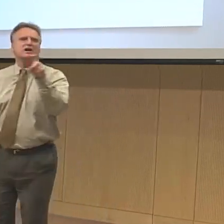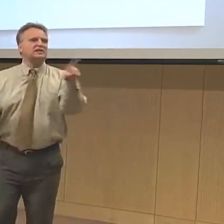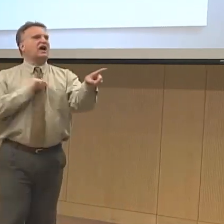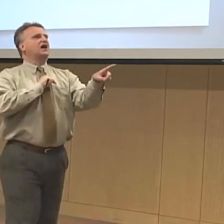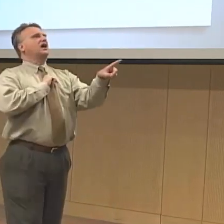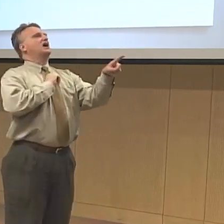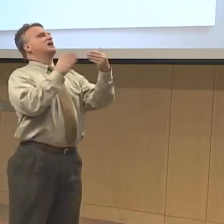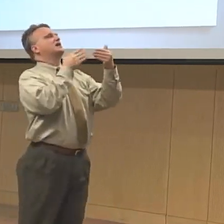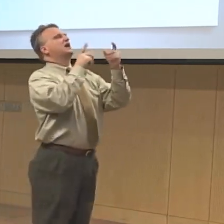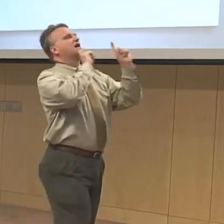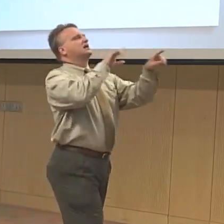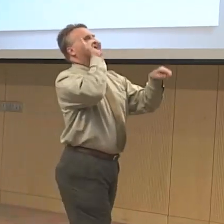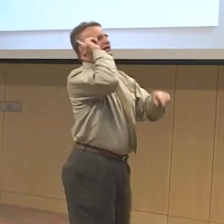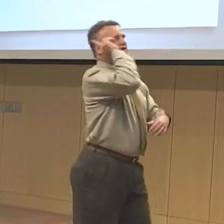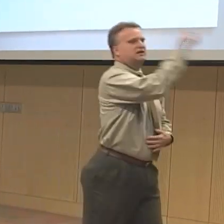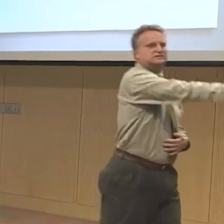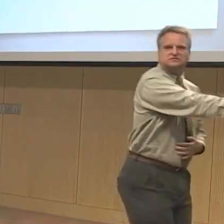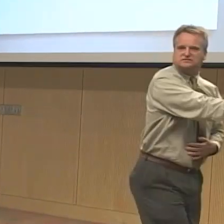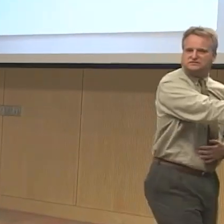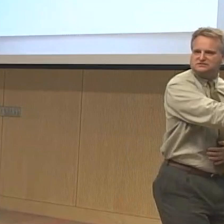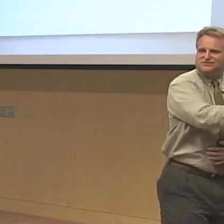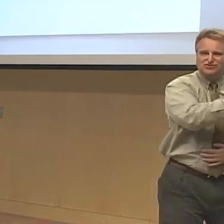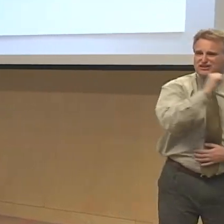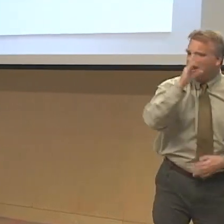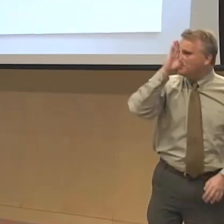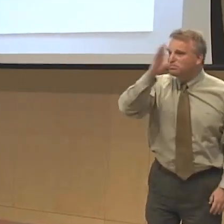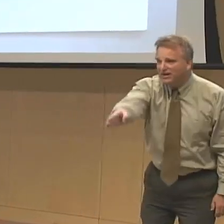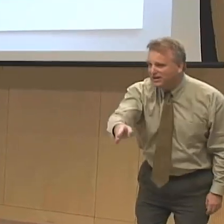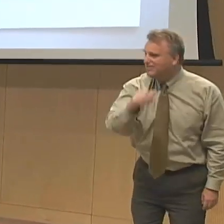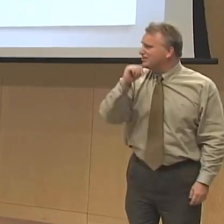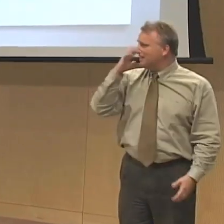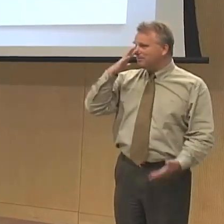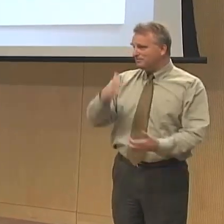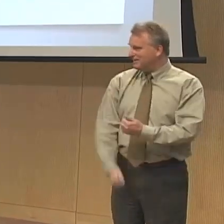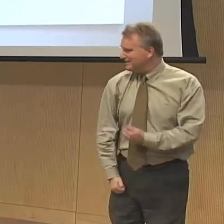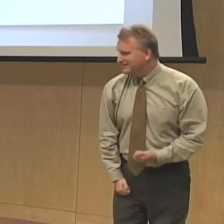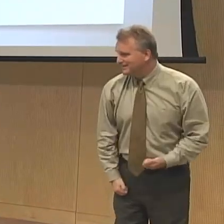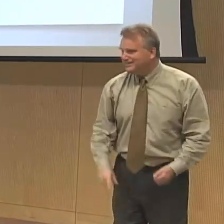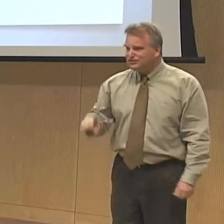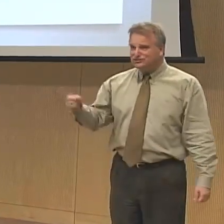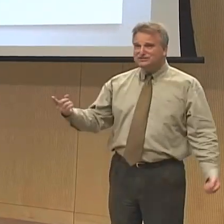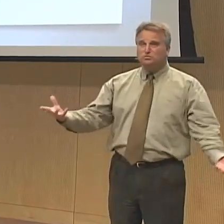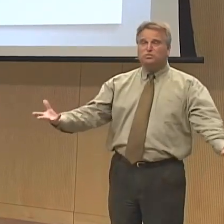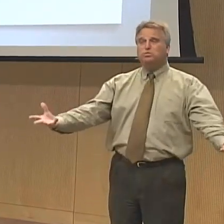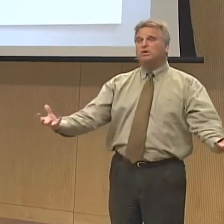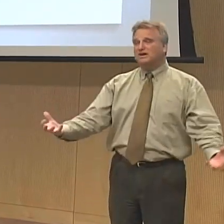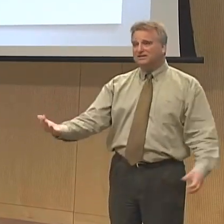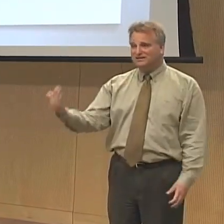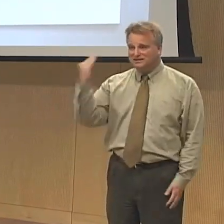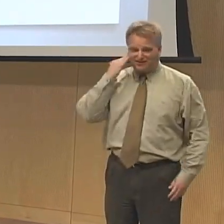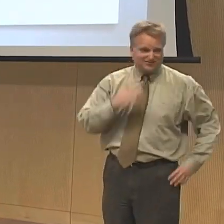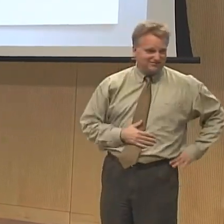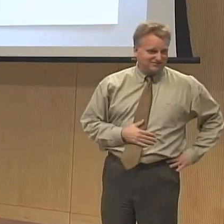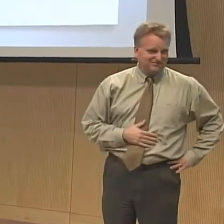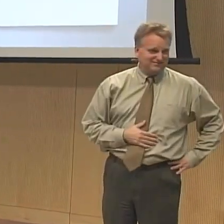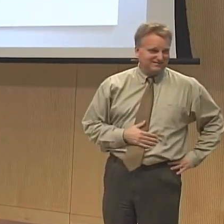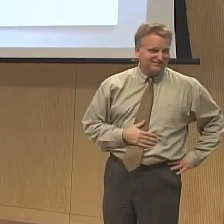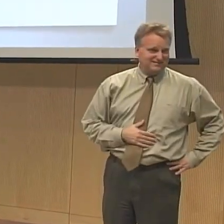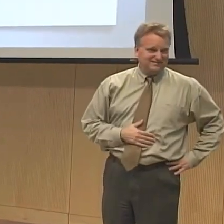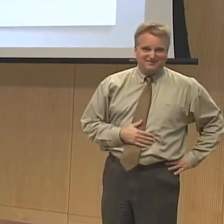to know who they can ask to get information. It's not being direct, blunt, or mean. It's just desiring information.